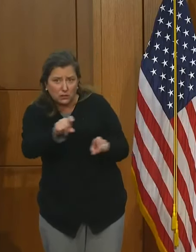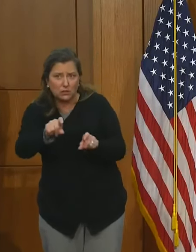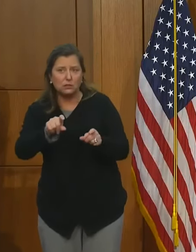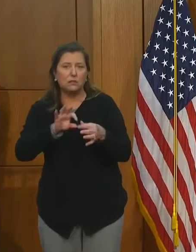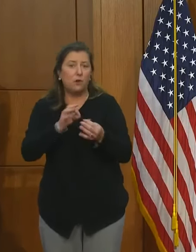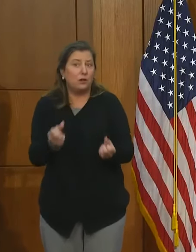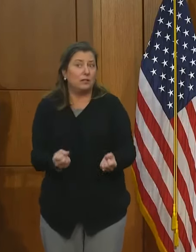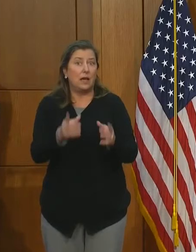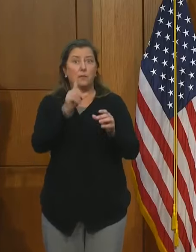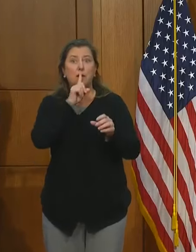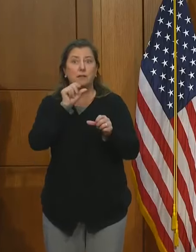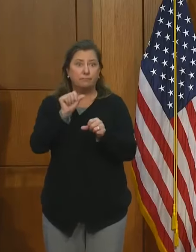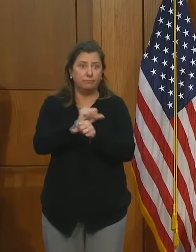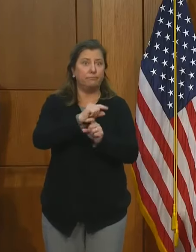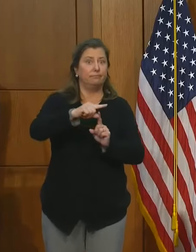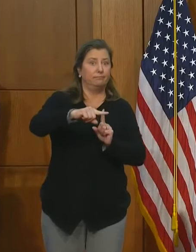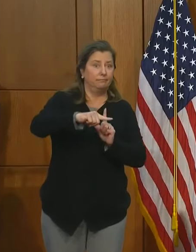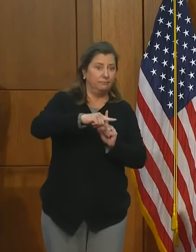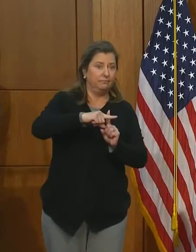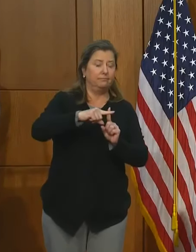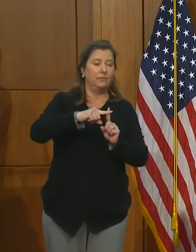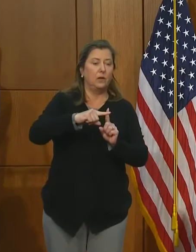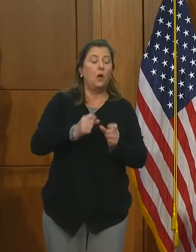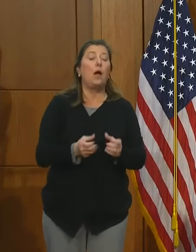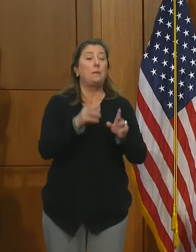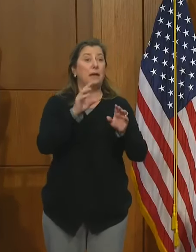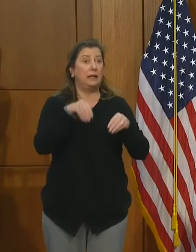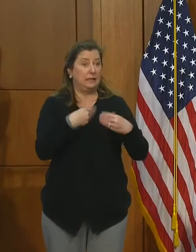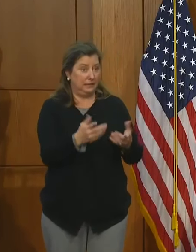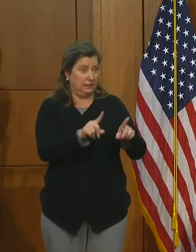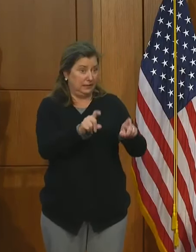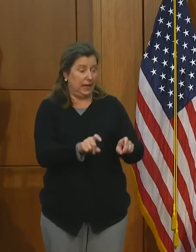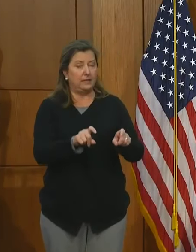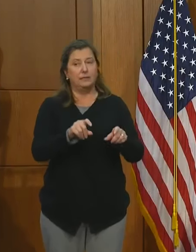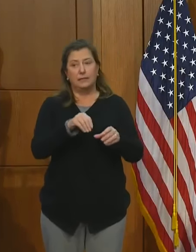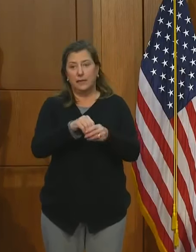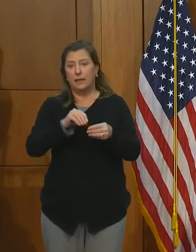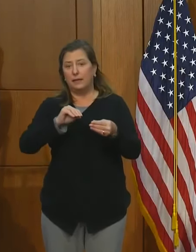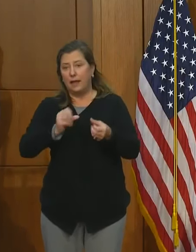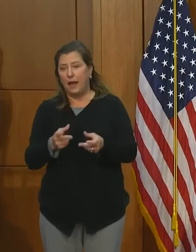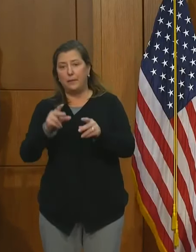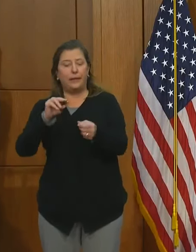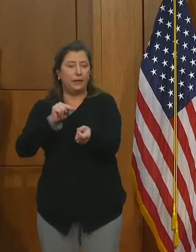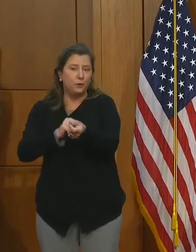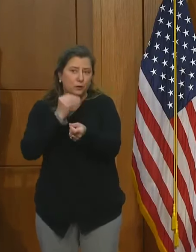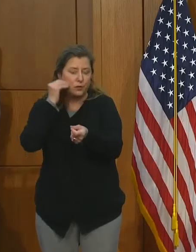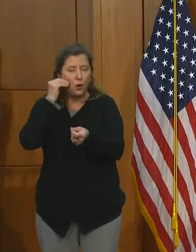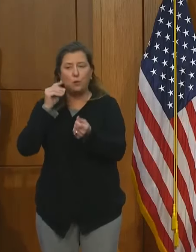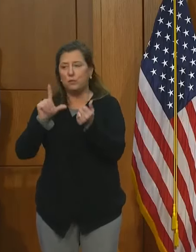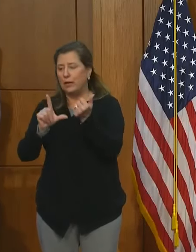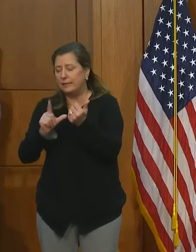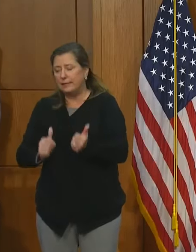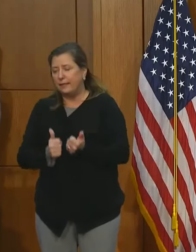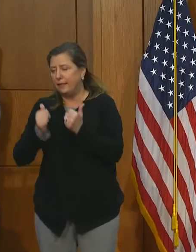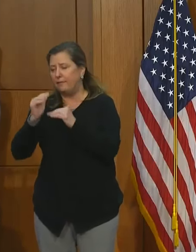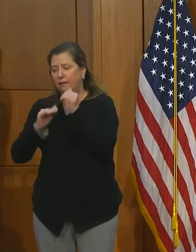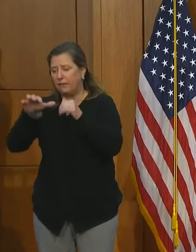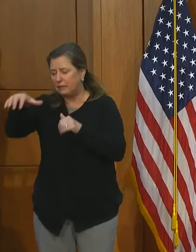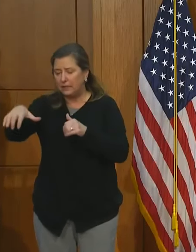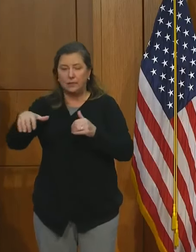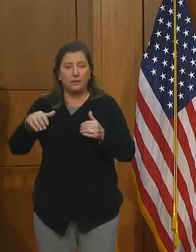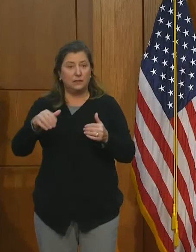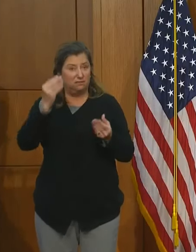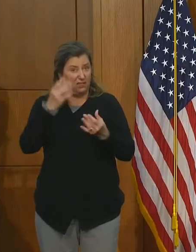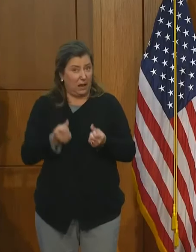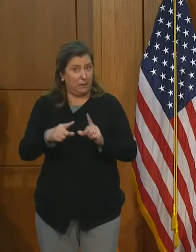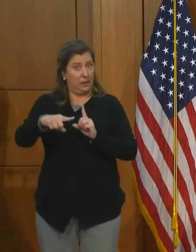the number of tests that are given, the number of nursing homes or assisted living facilities, and the number of